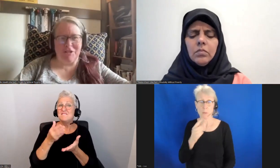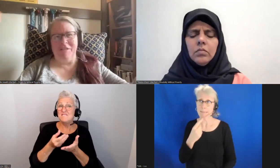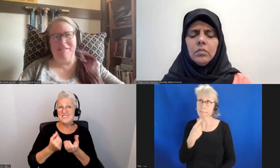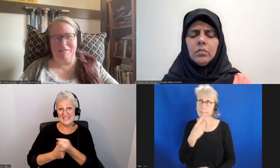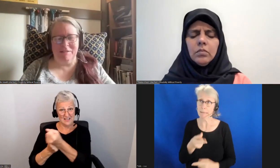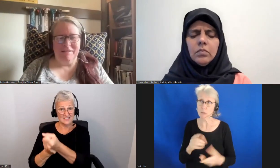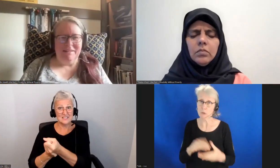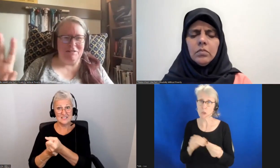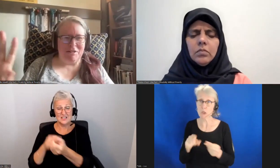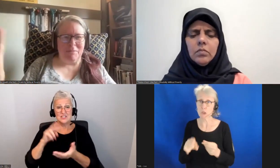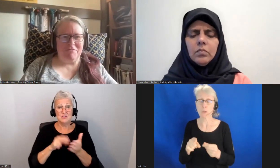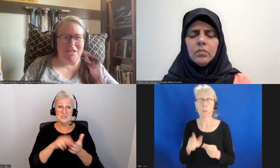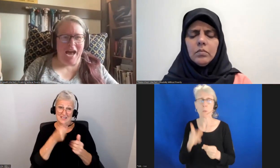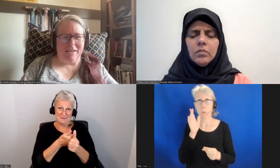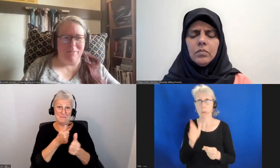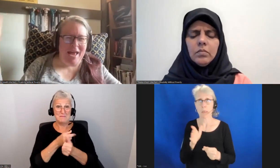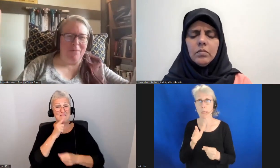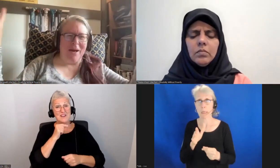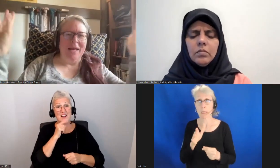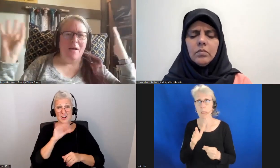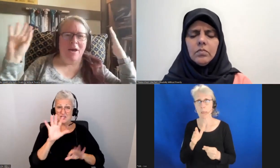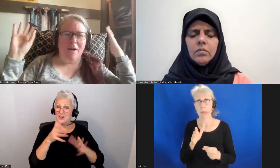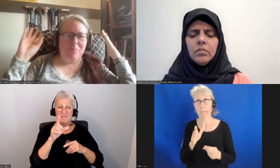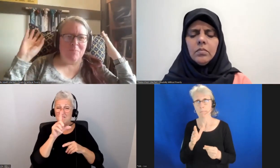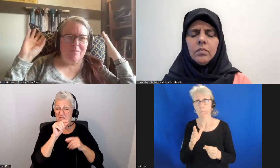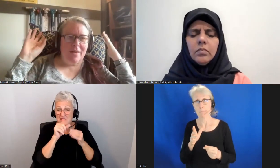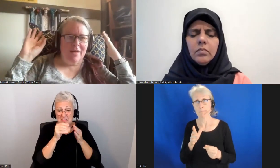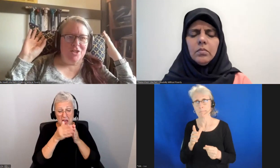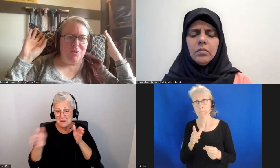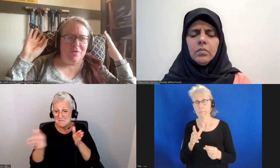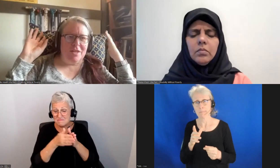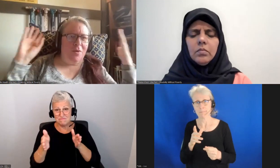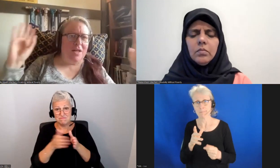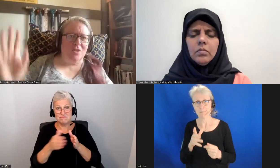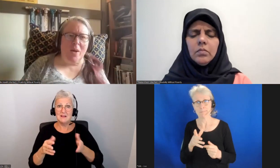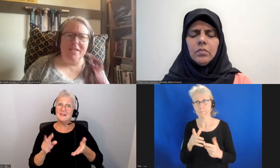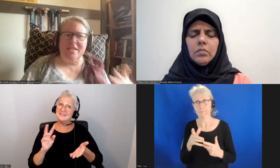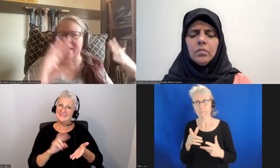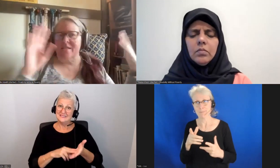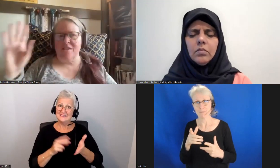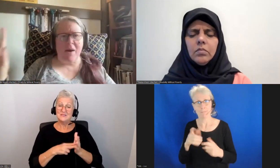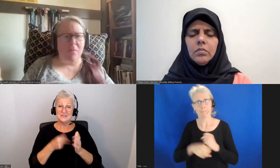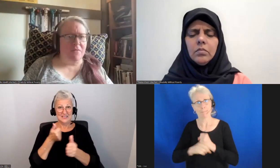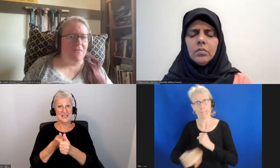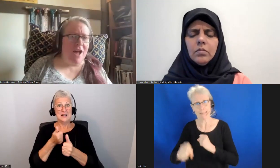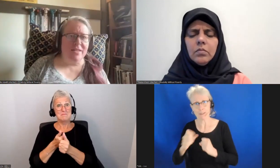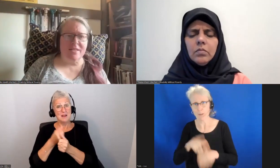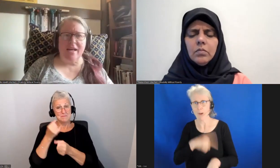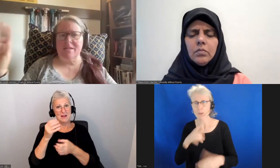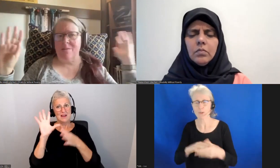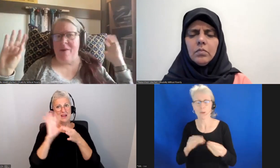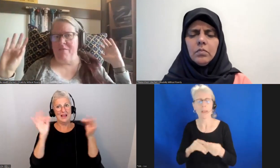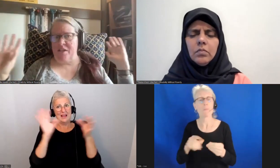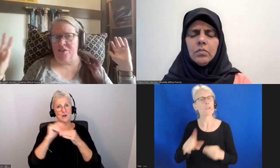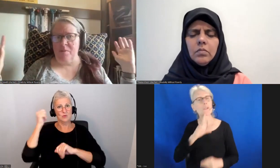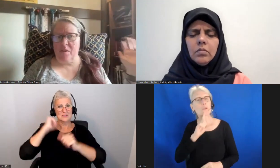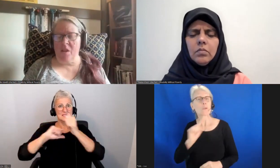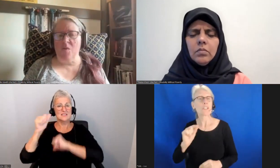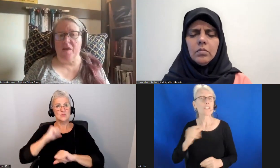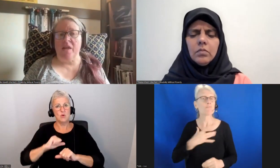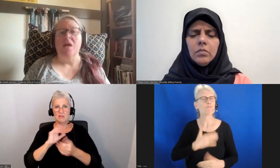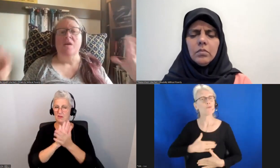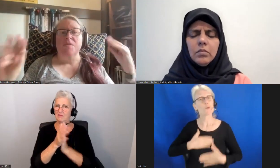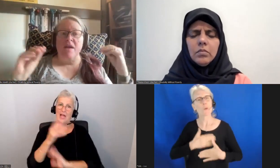story, she's going to be retired. But anyway, she was, in her 20s, likes to go out with her friends, likes to wear